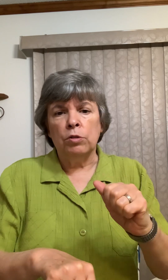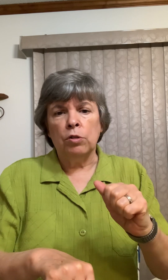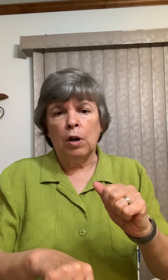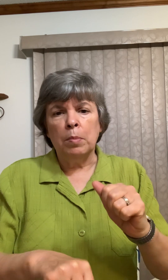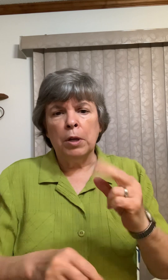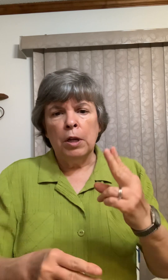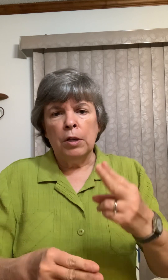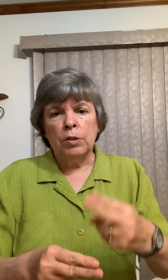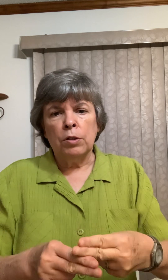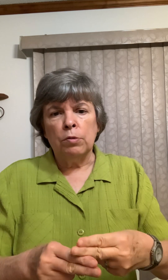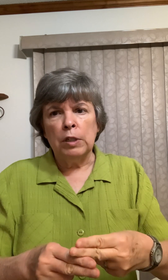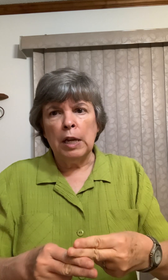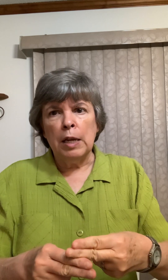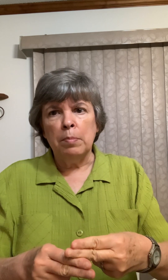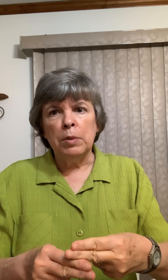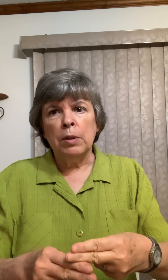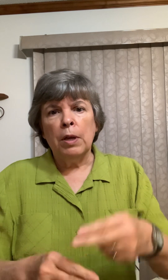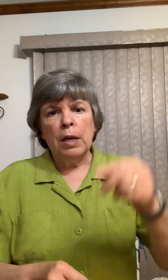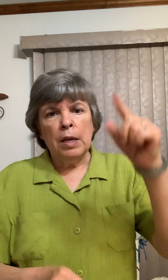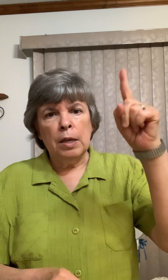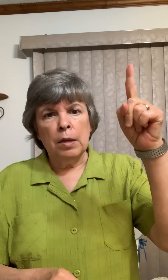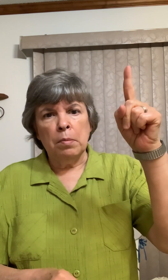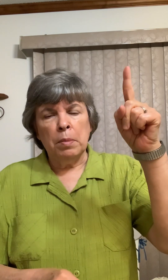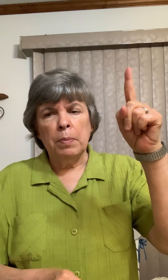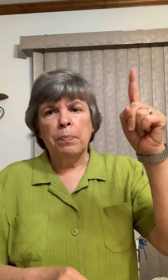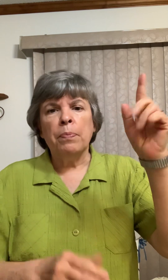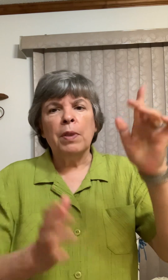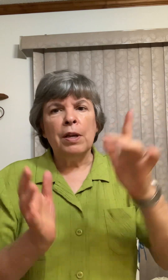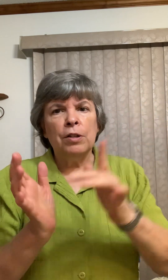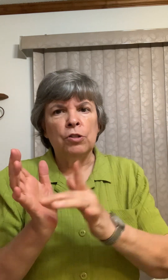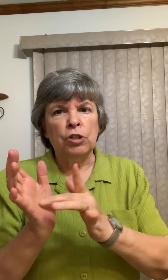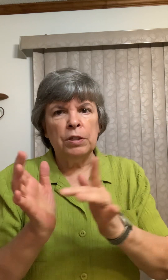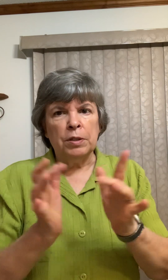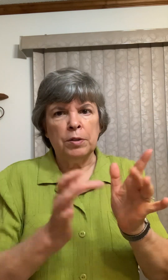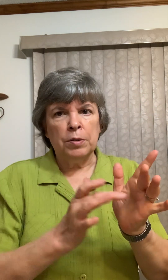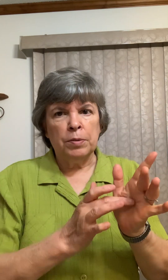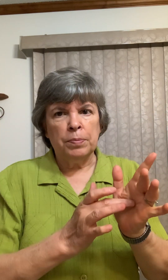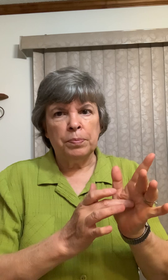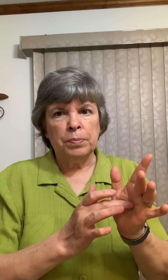job. So named him Jesus.